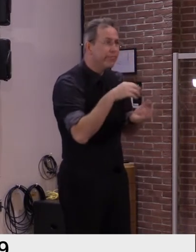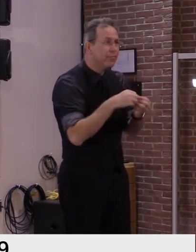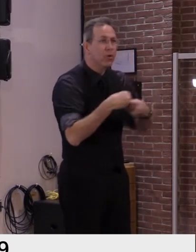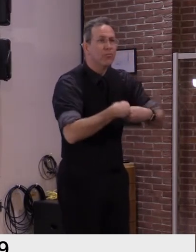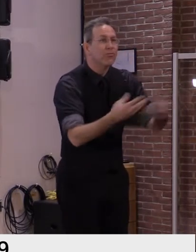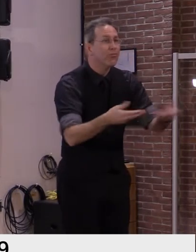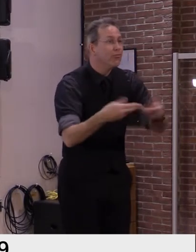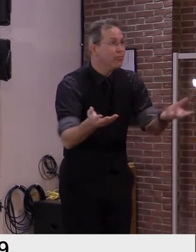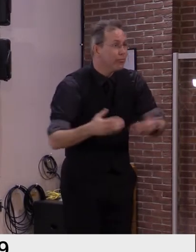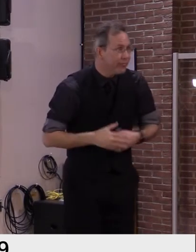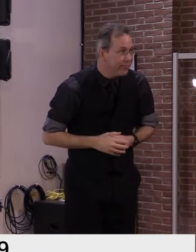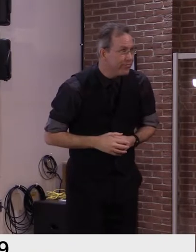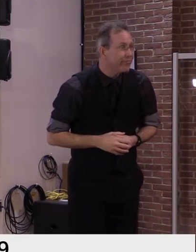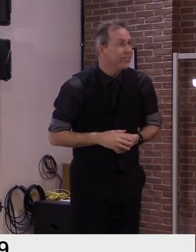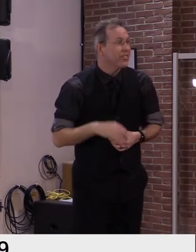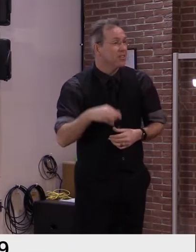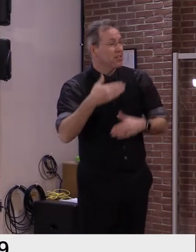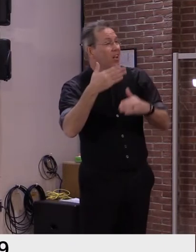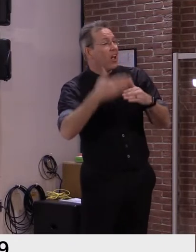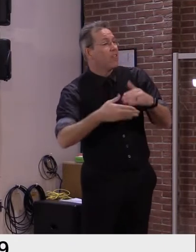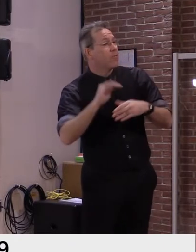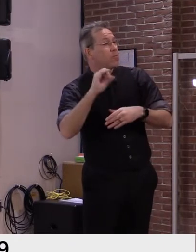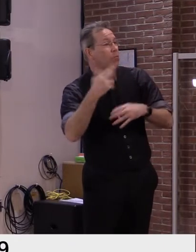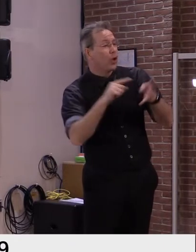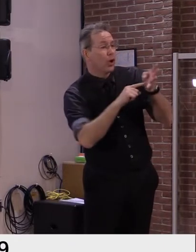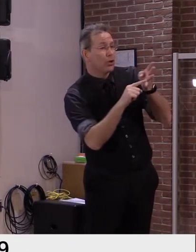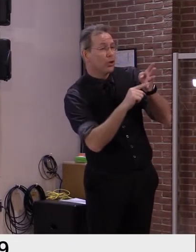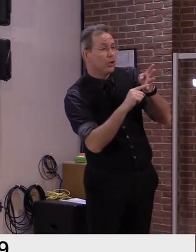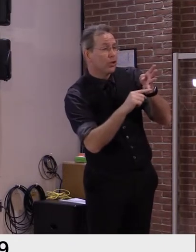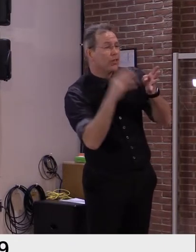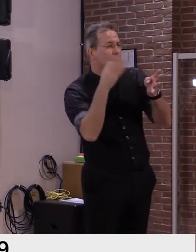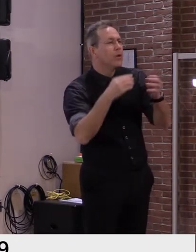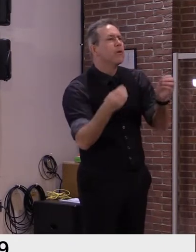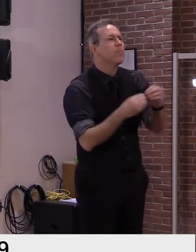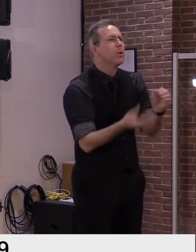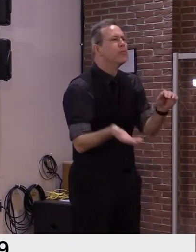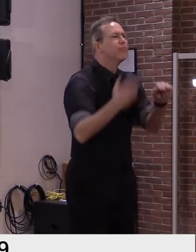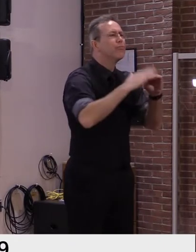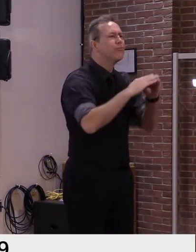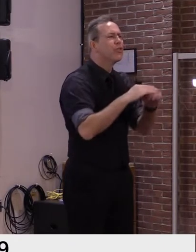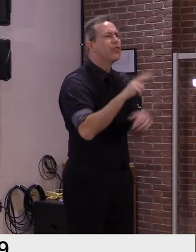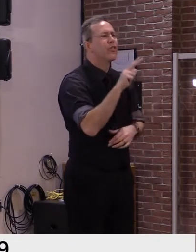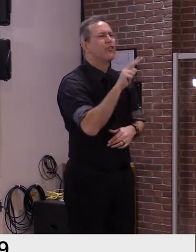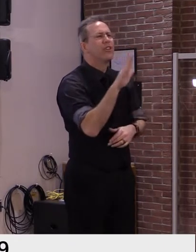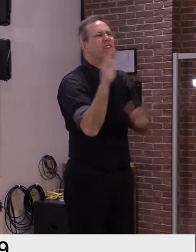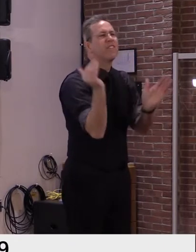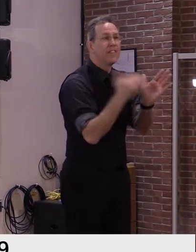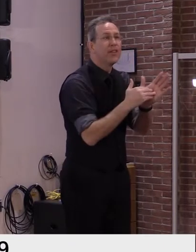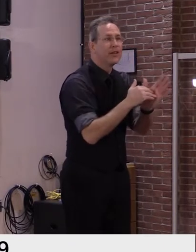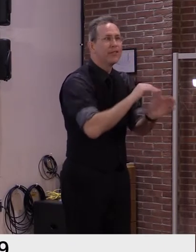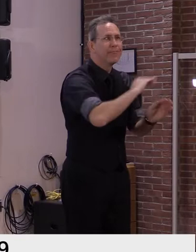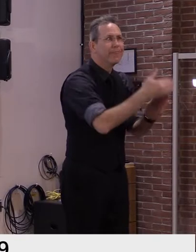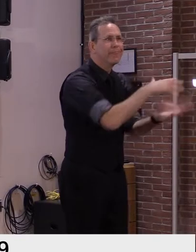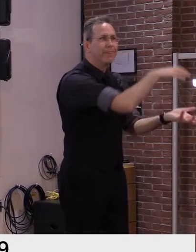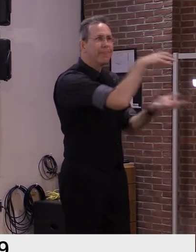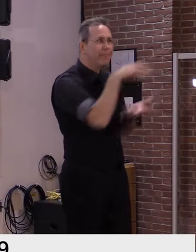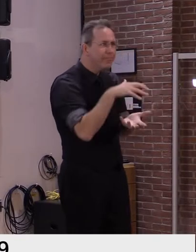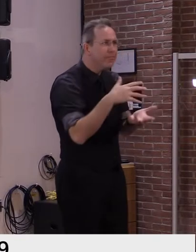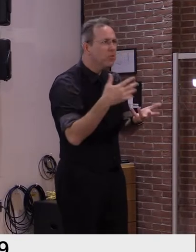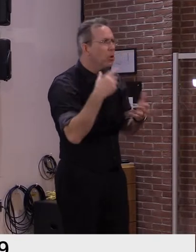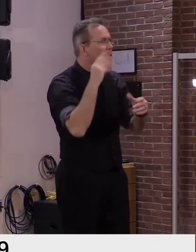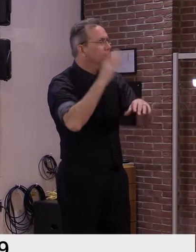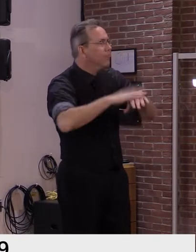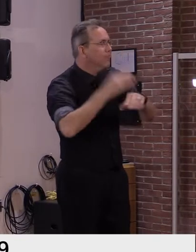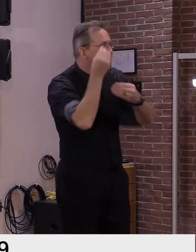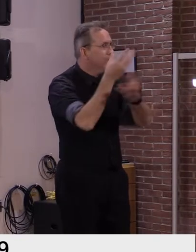end, we will increase our capacity to administer 35,000 first doses of vaccine per week. We will continue to